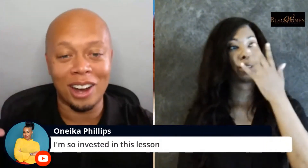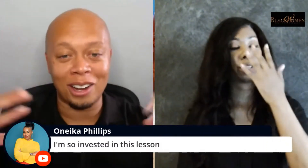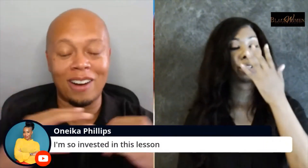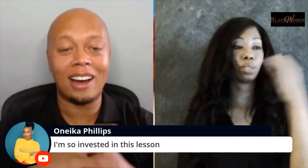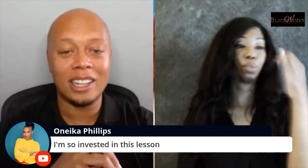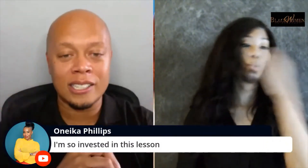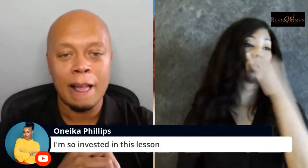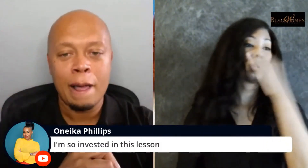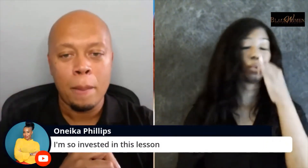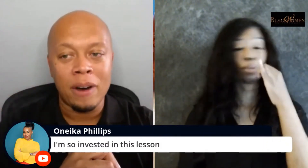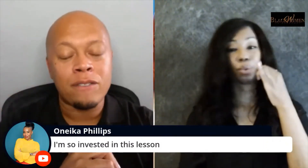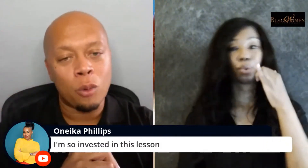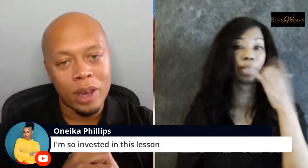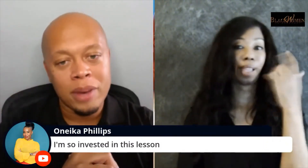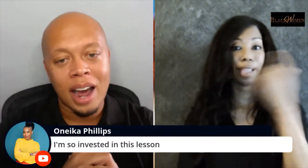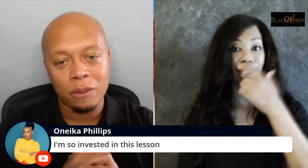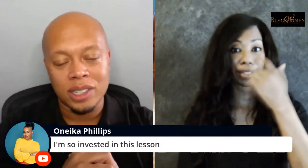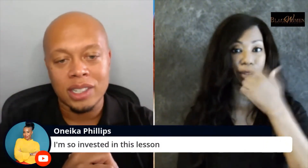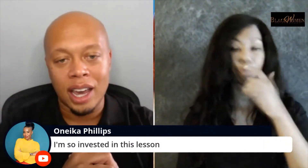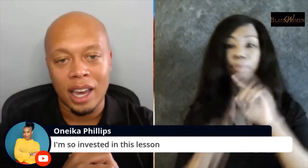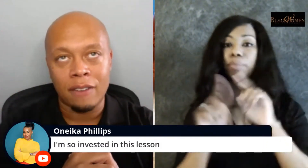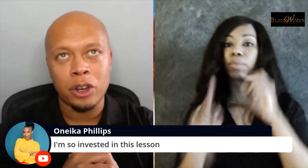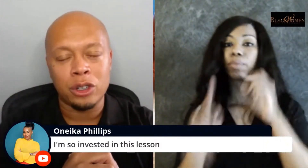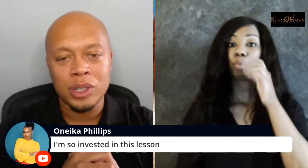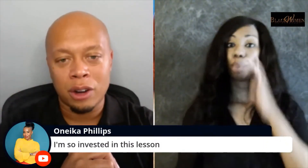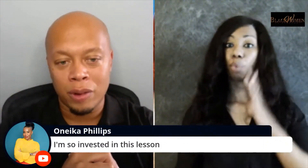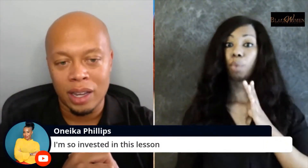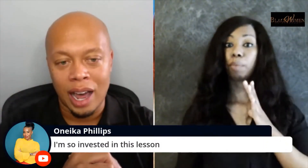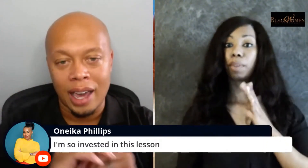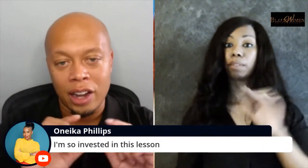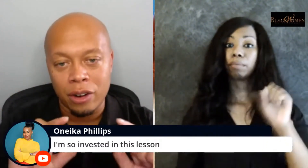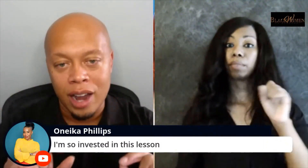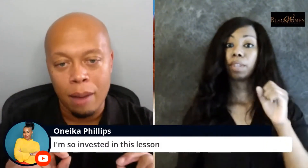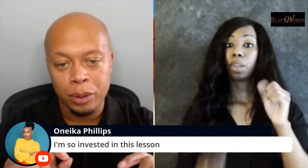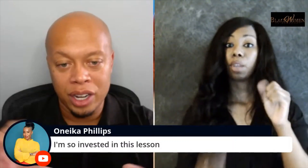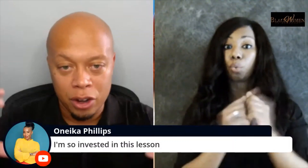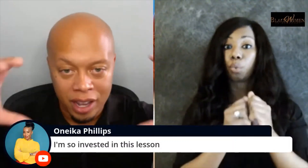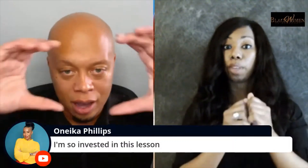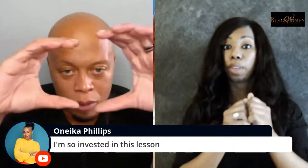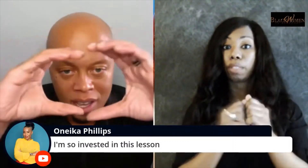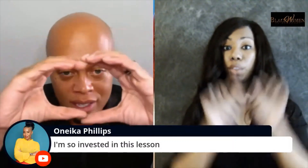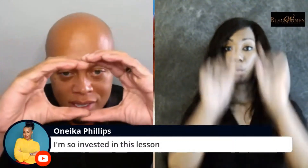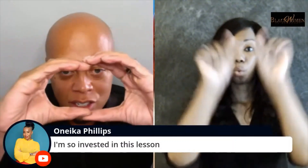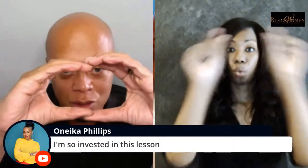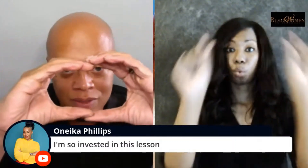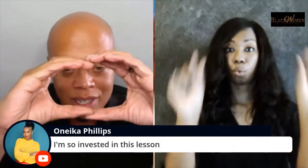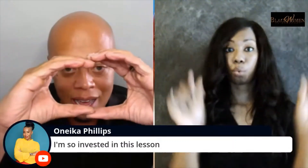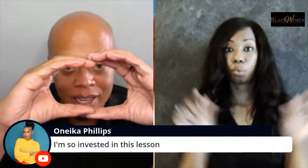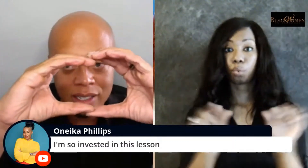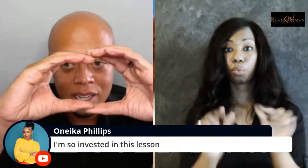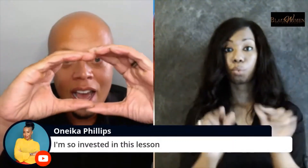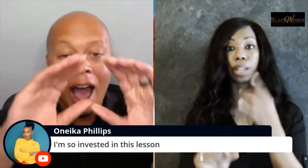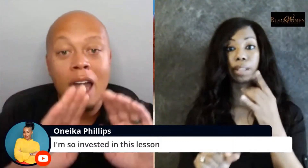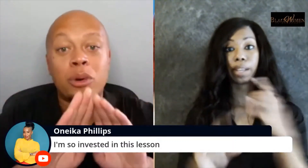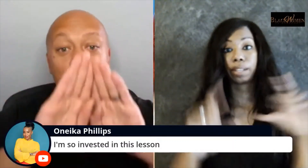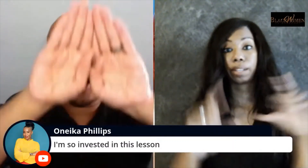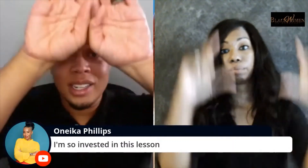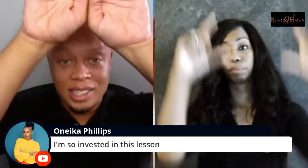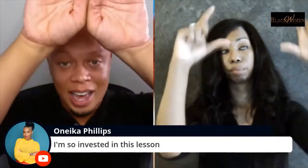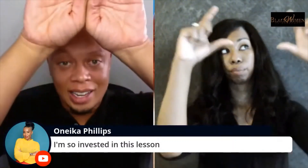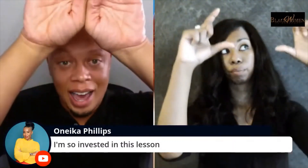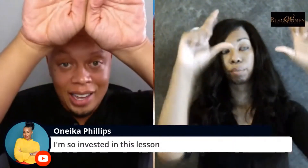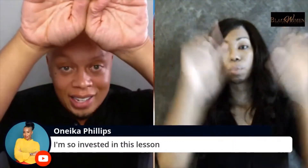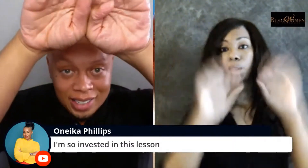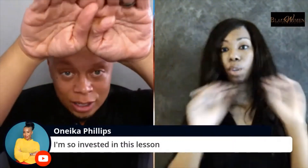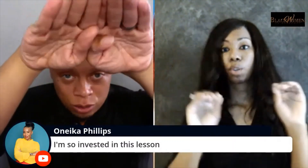going all around us. But for women, I would say if you're using a ring light and you're not putting your camera in the center of the light, I would raise